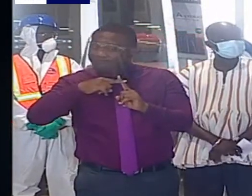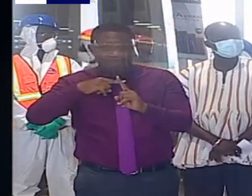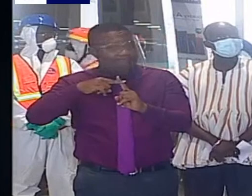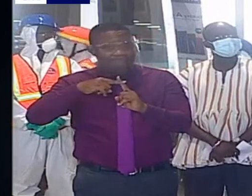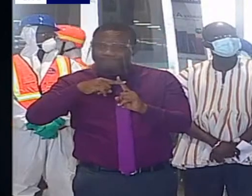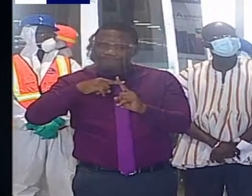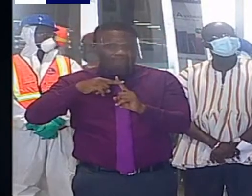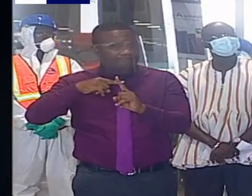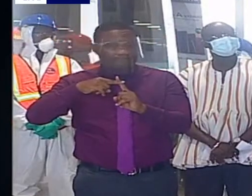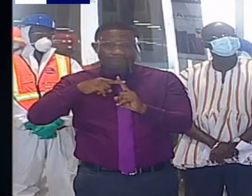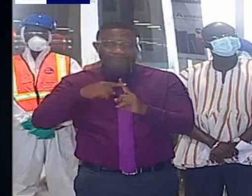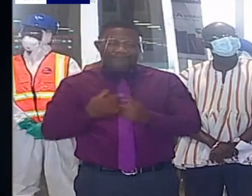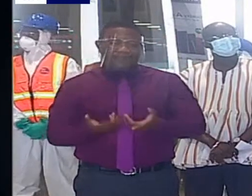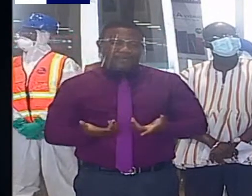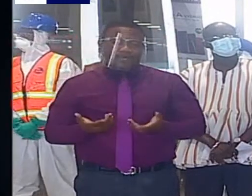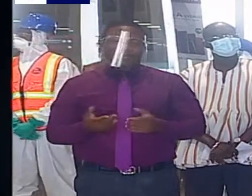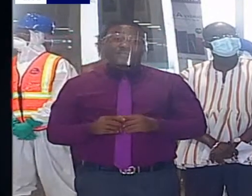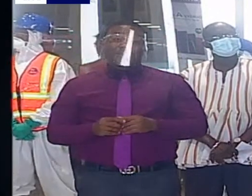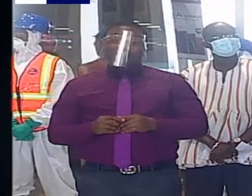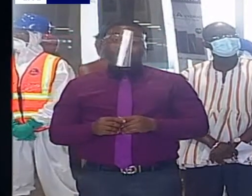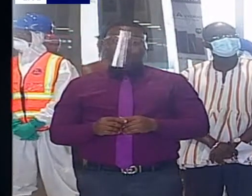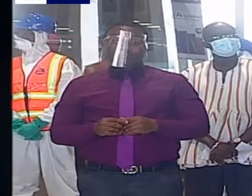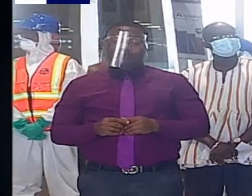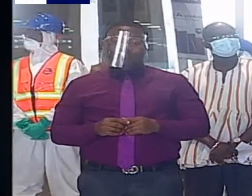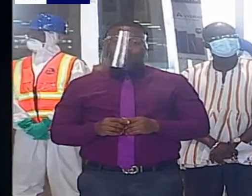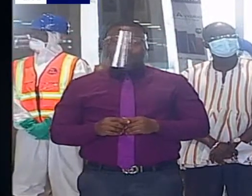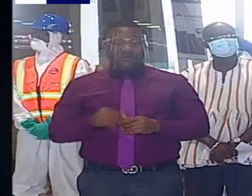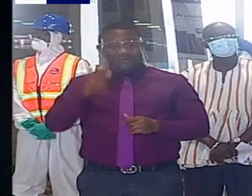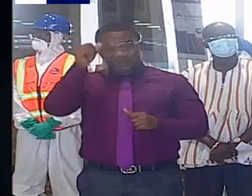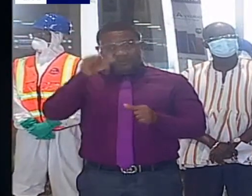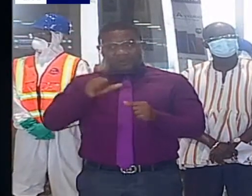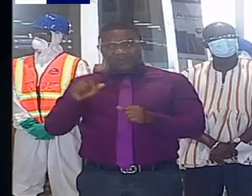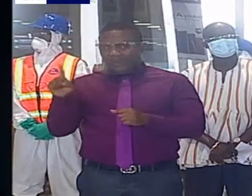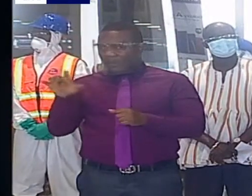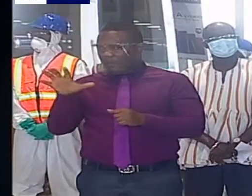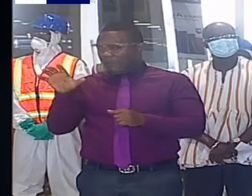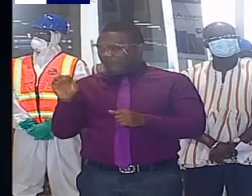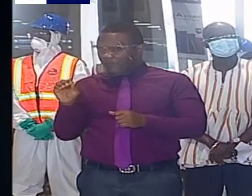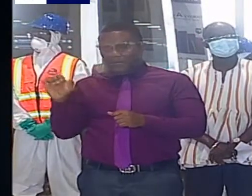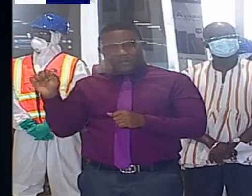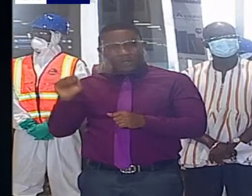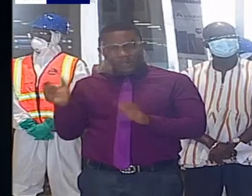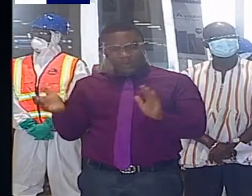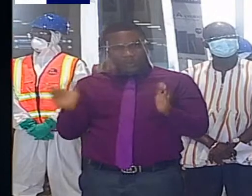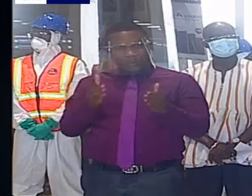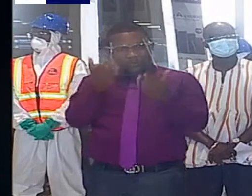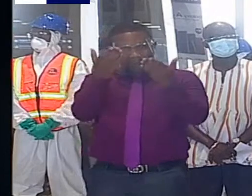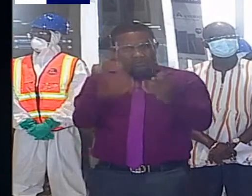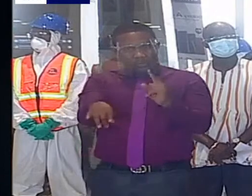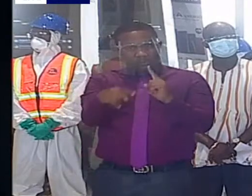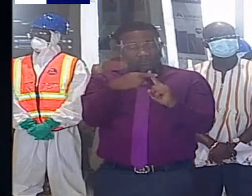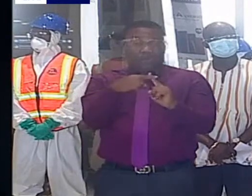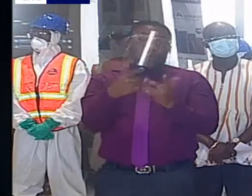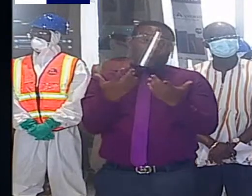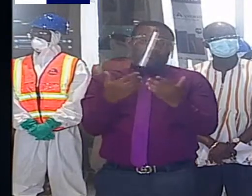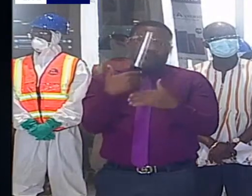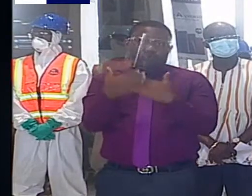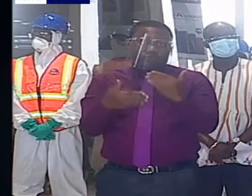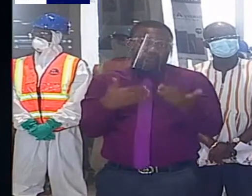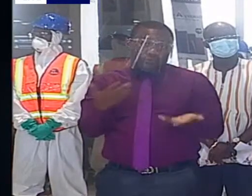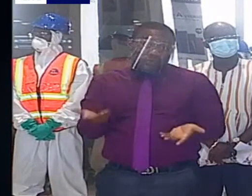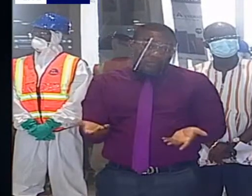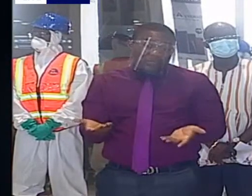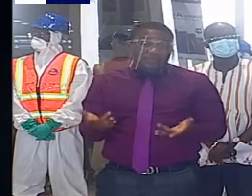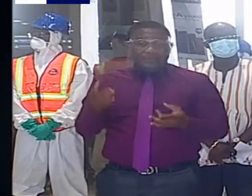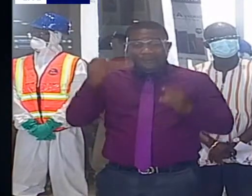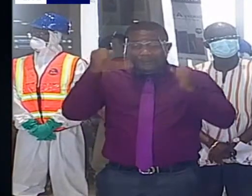way, nothing is more expensive than getting a virus, because it can lead to a critical illness and lead to death